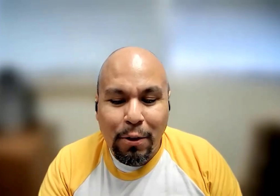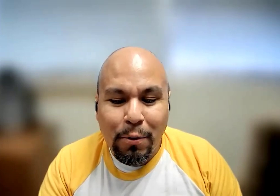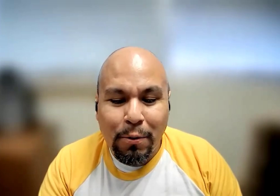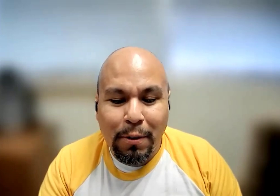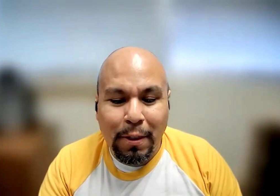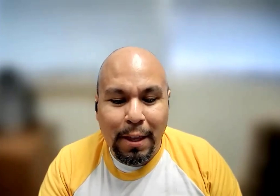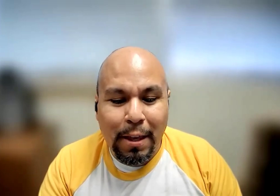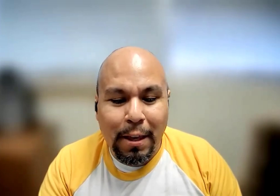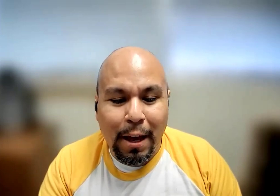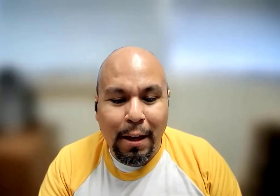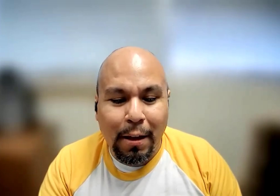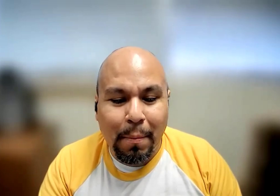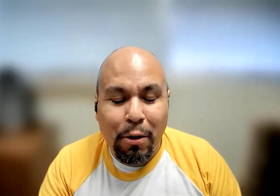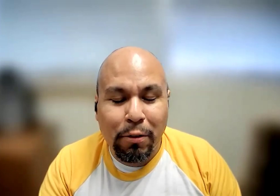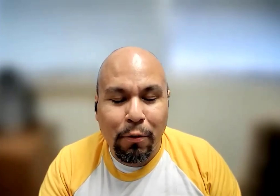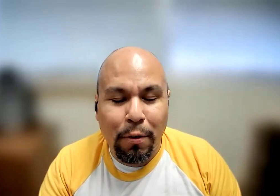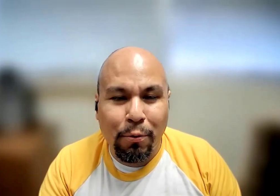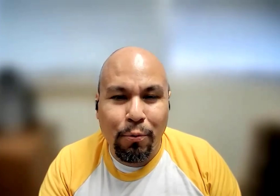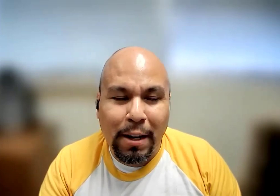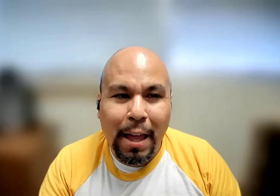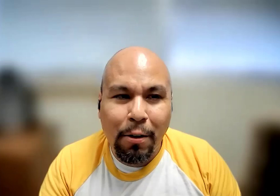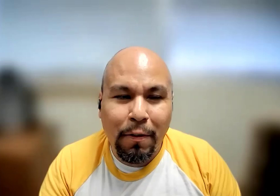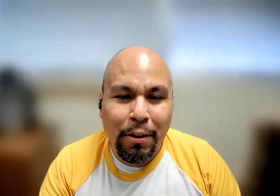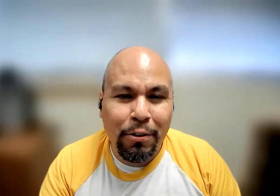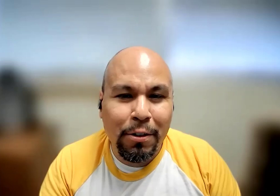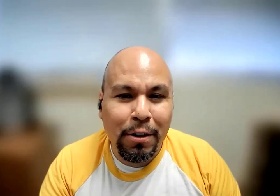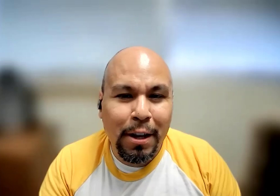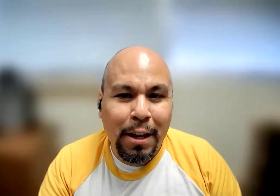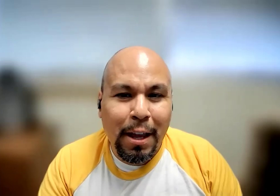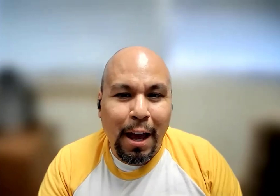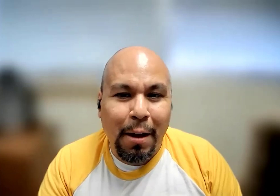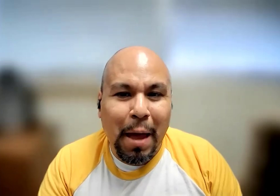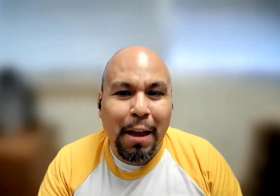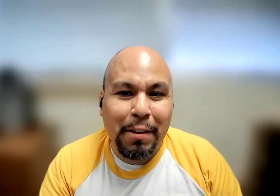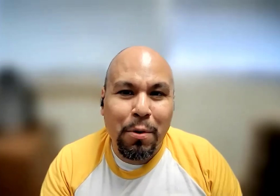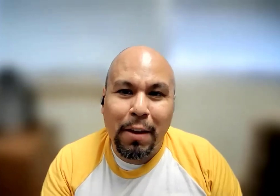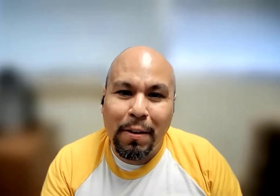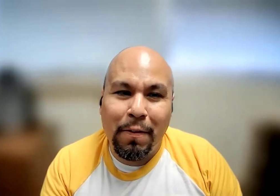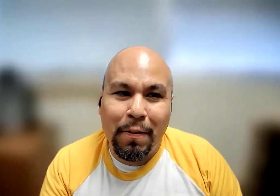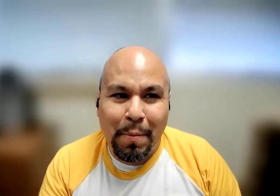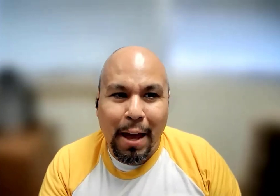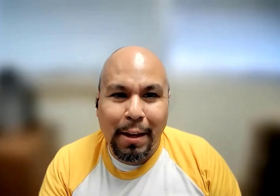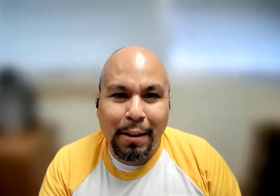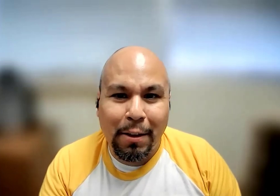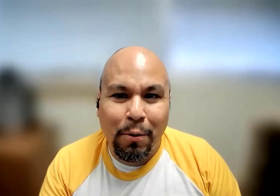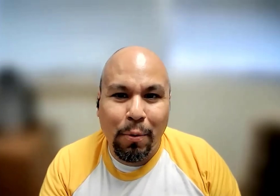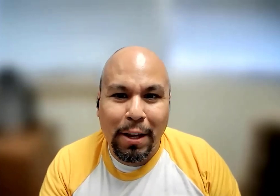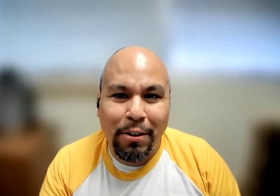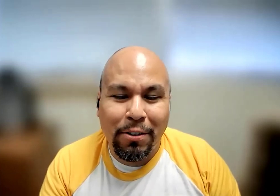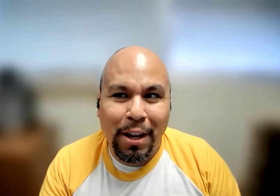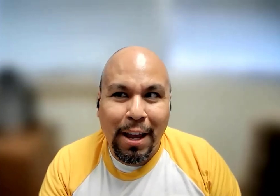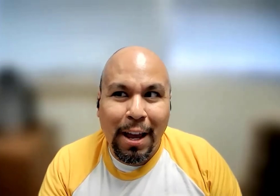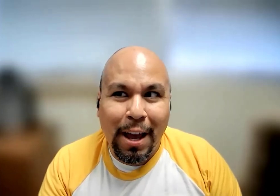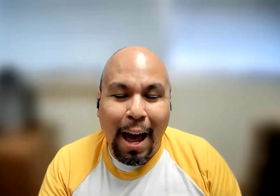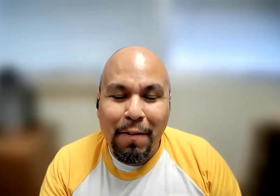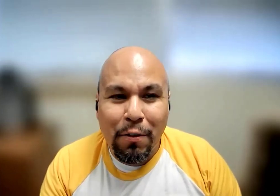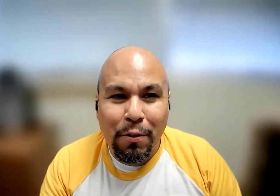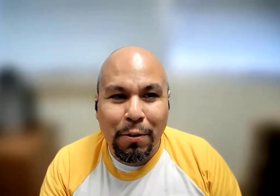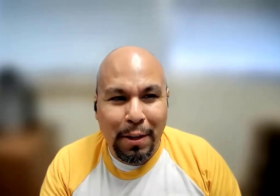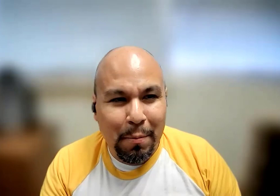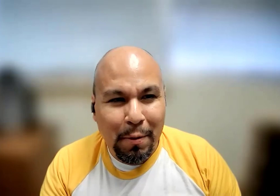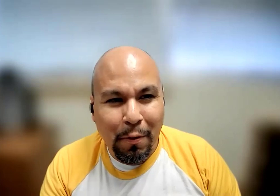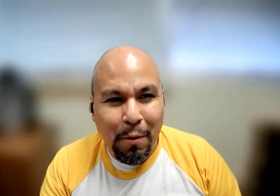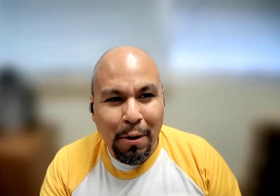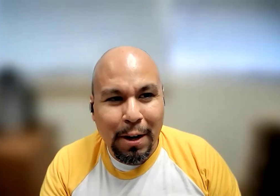they used the Microsoft Word's read aloud feature as they were giving feedback, which I've